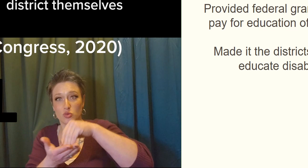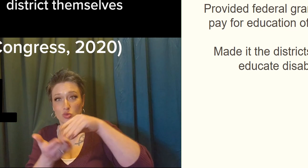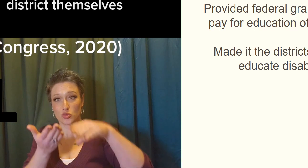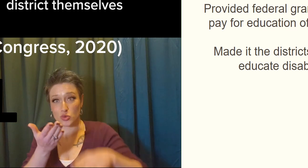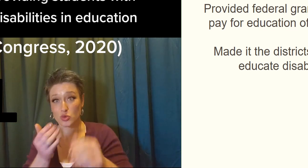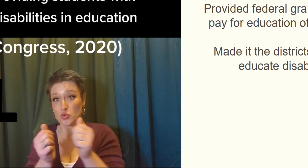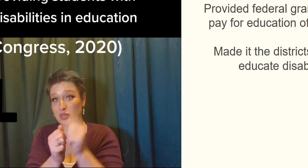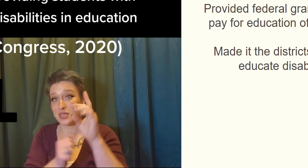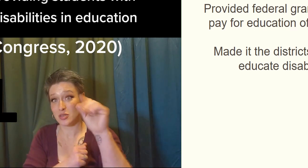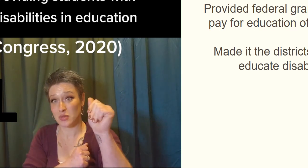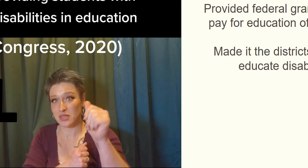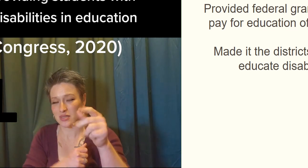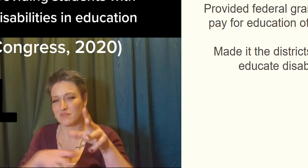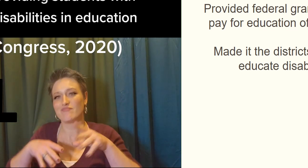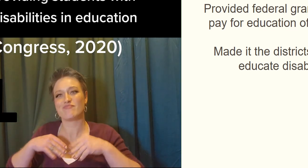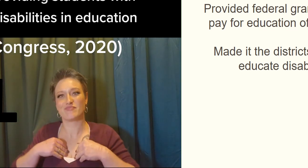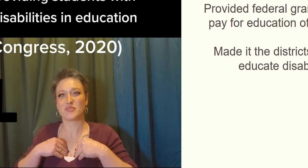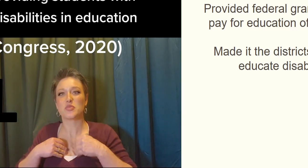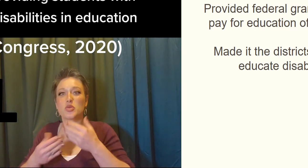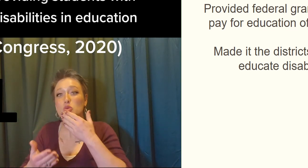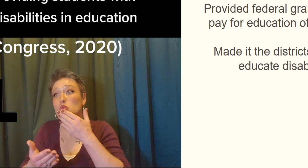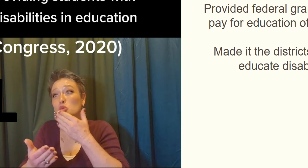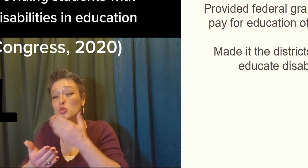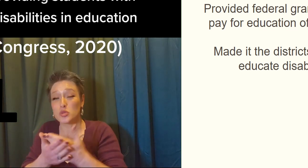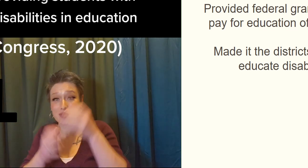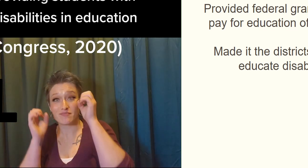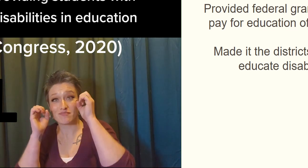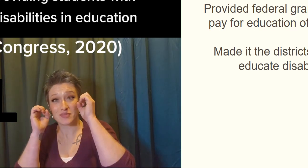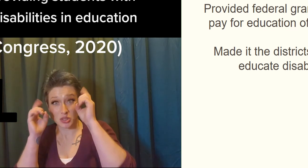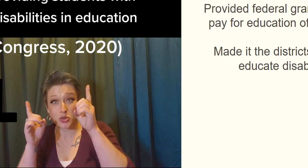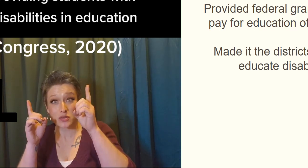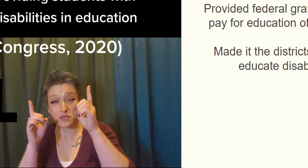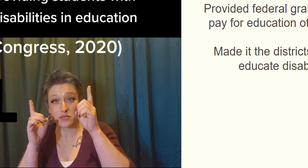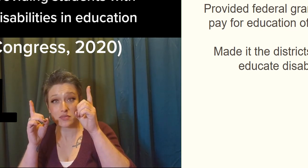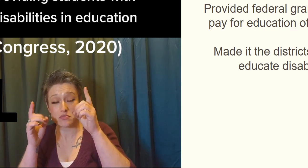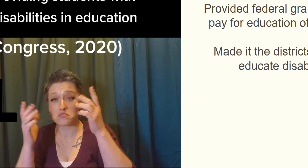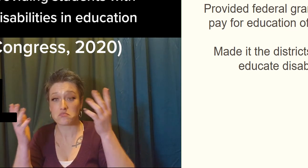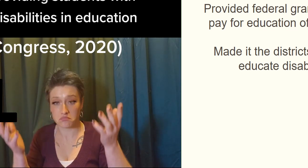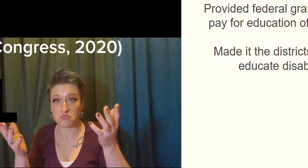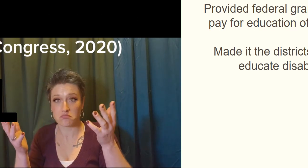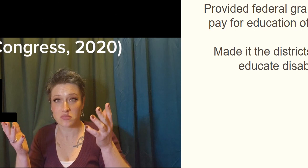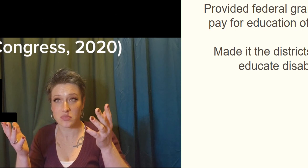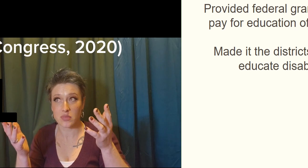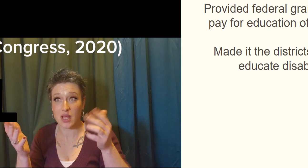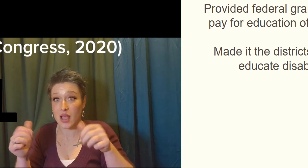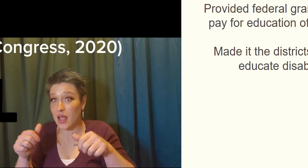themselves became responsible for providing students with disabilities an education.